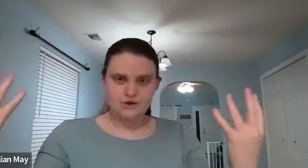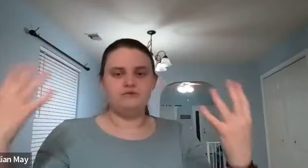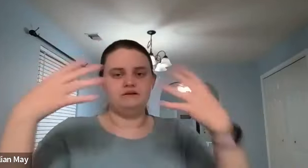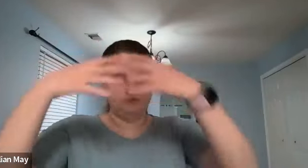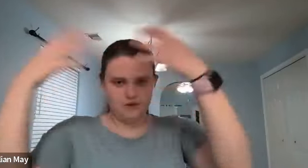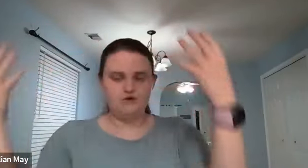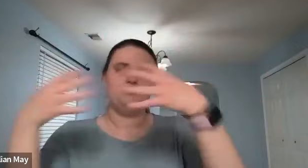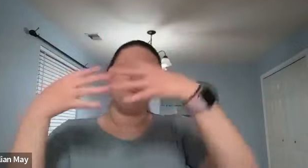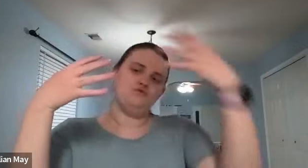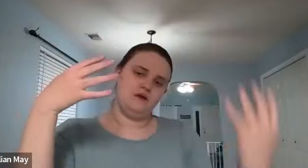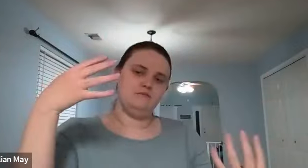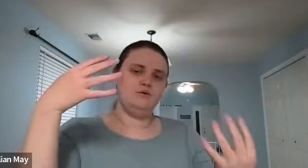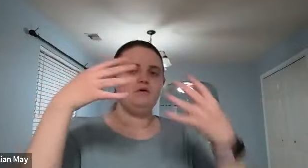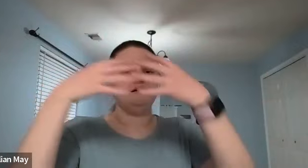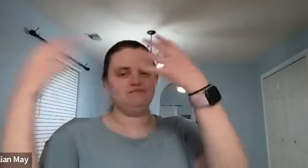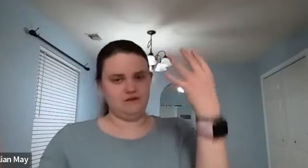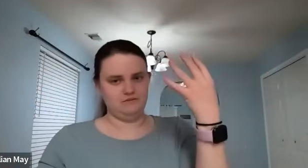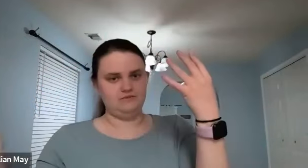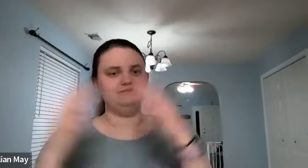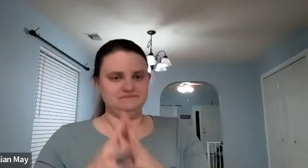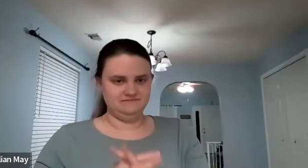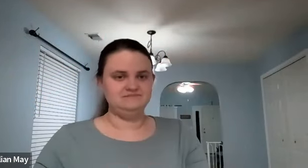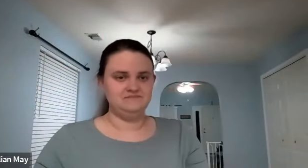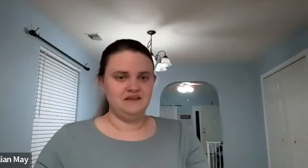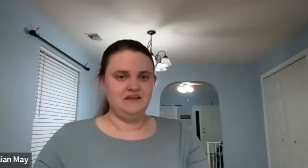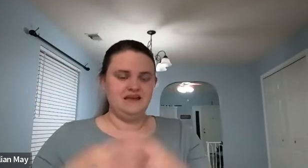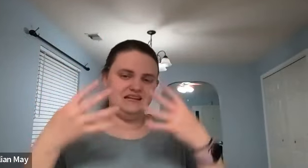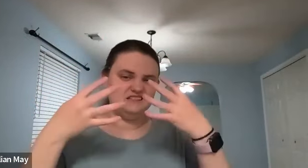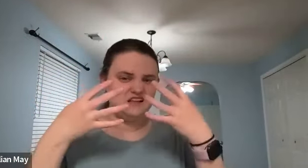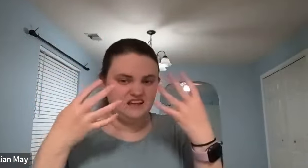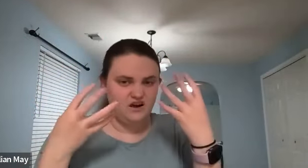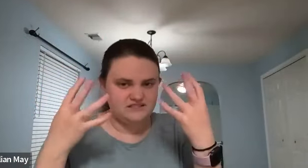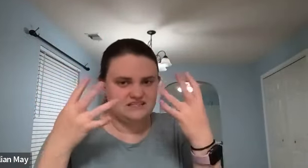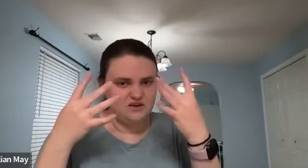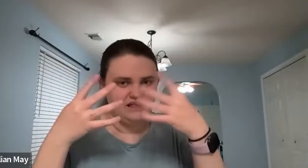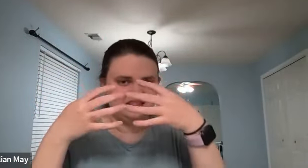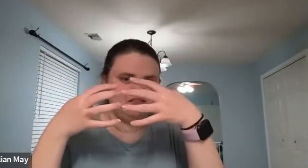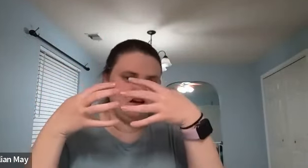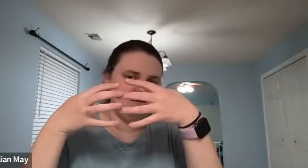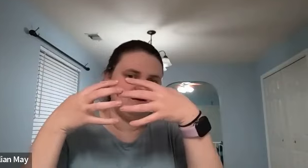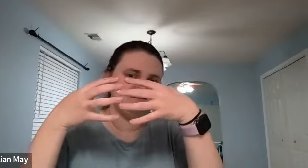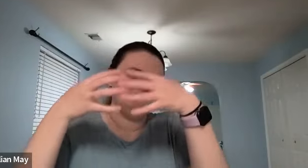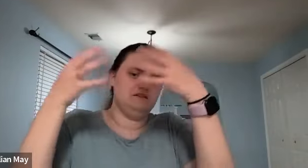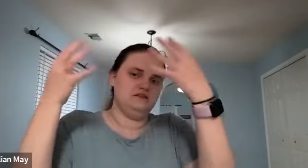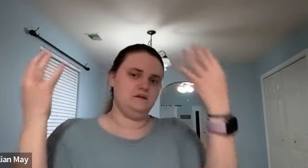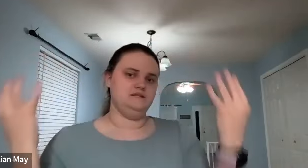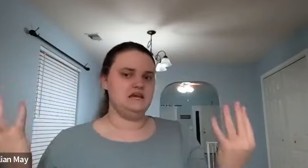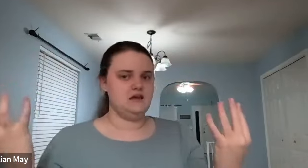Rainbow can do both. Rainbow one, rainbow. And it's like, obviously it's like the colors, they're coming